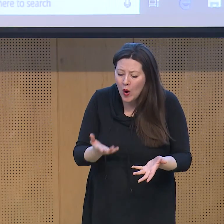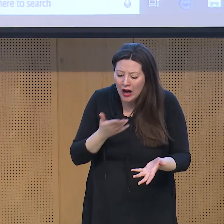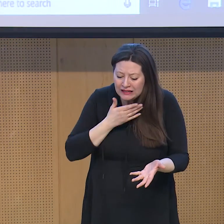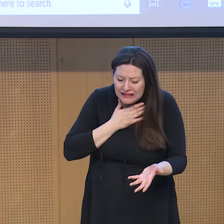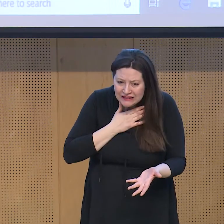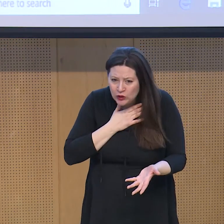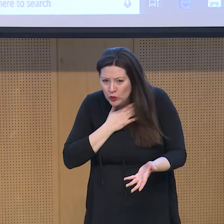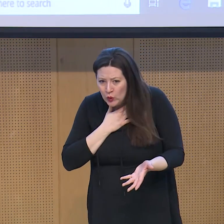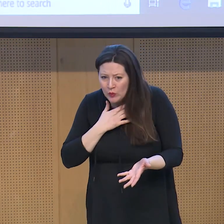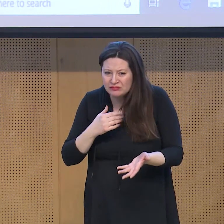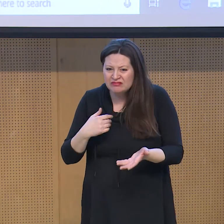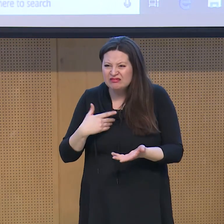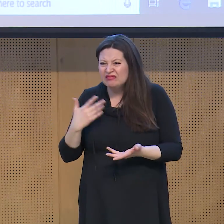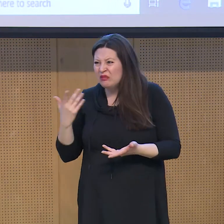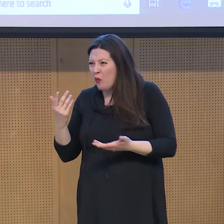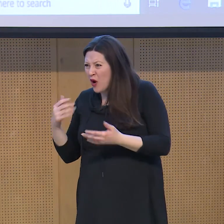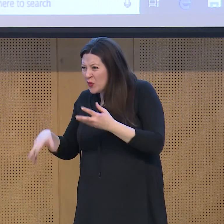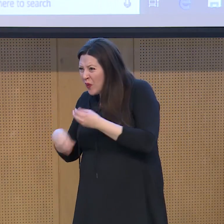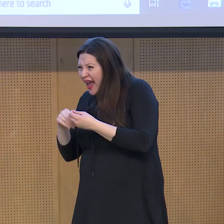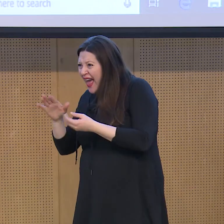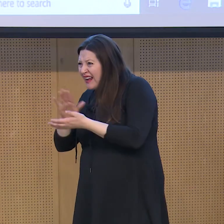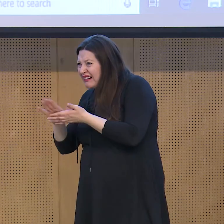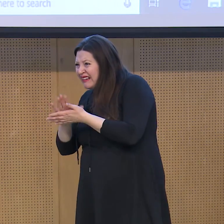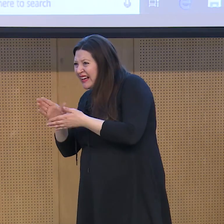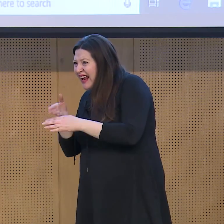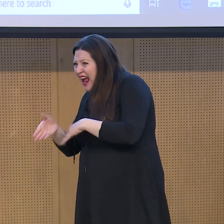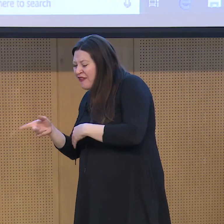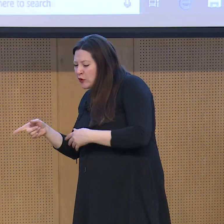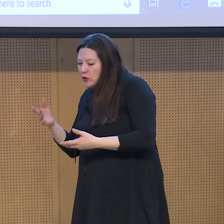Think about like if we have the popcorn machine going, that's messy.